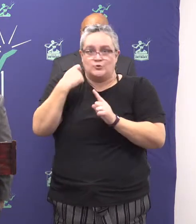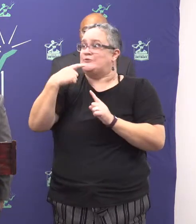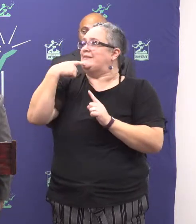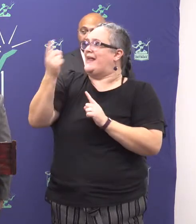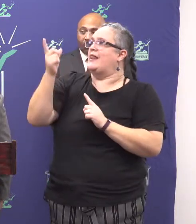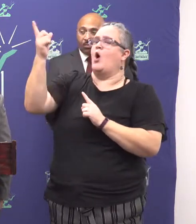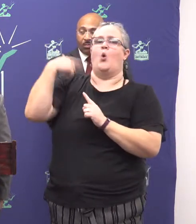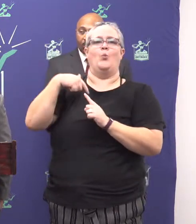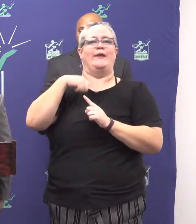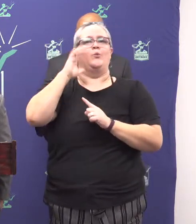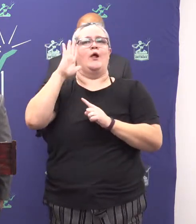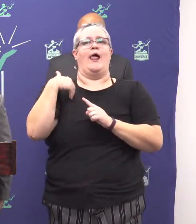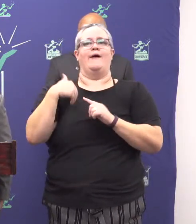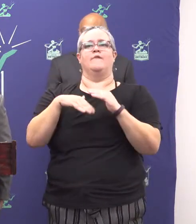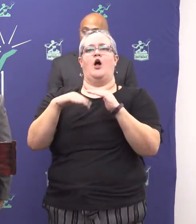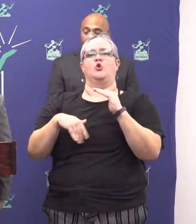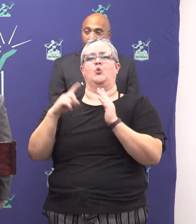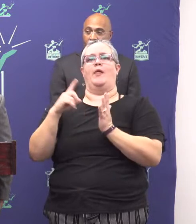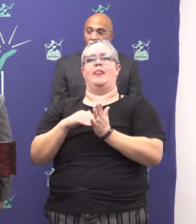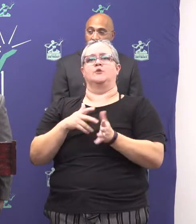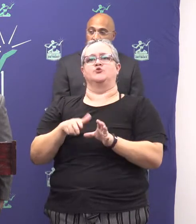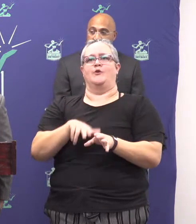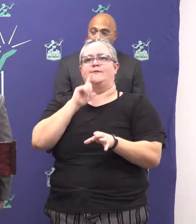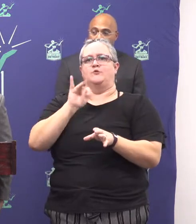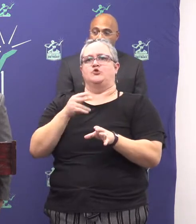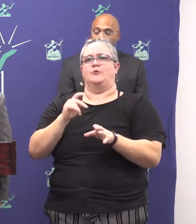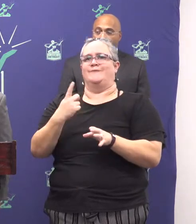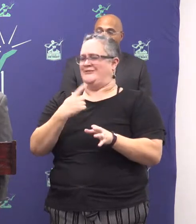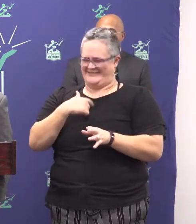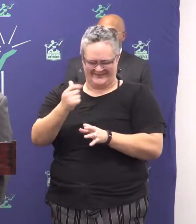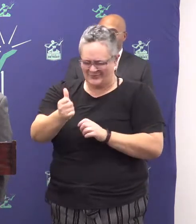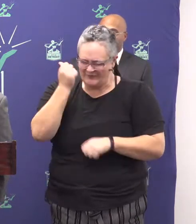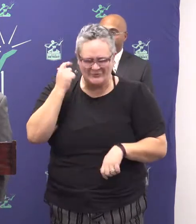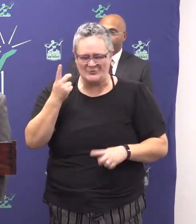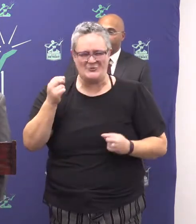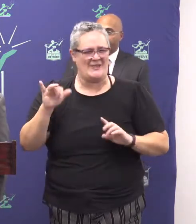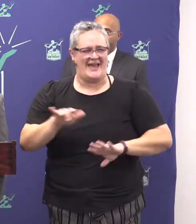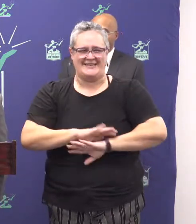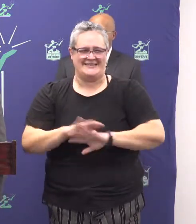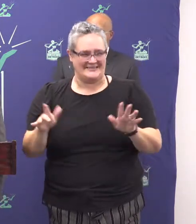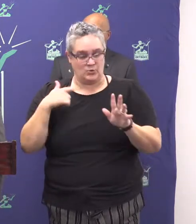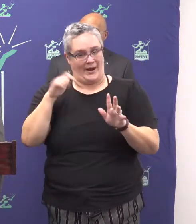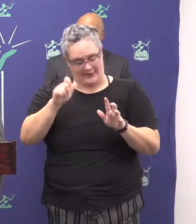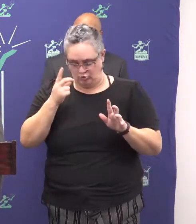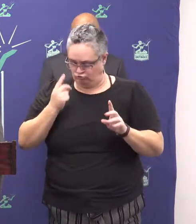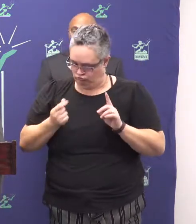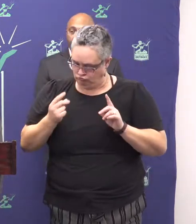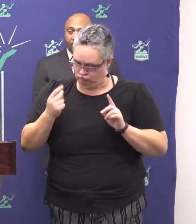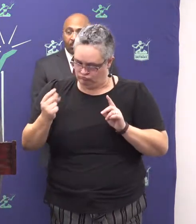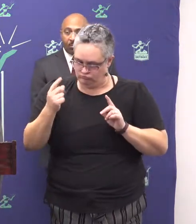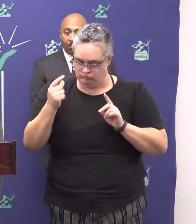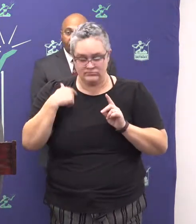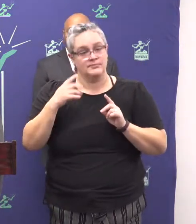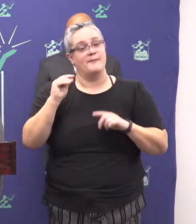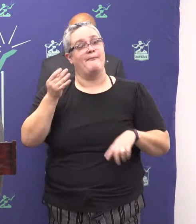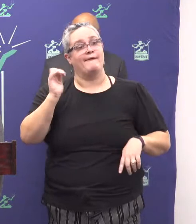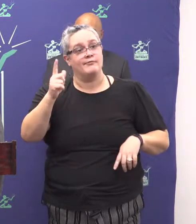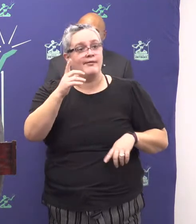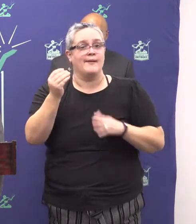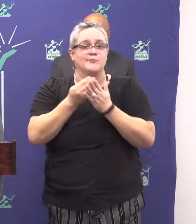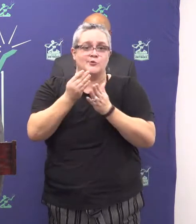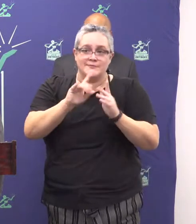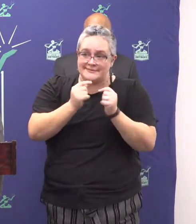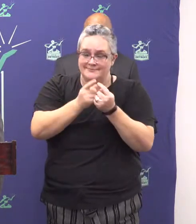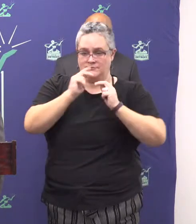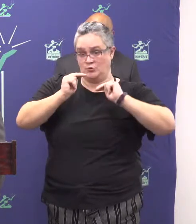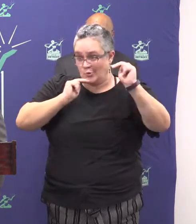below 1,000 rides January 1st. And so Michael and the team and the procurement team negotiated